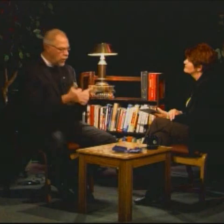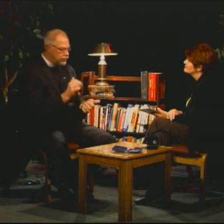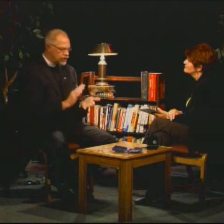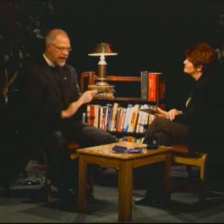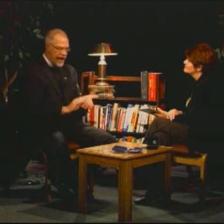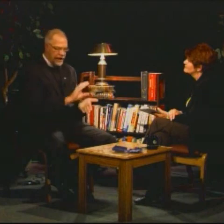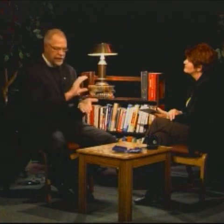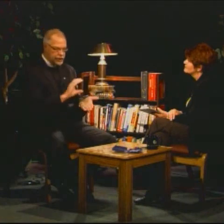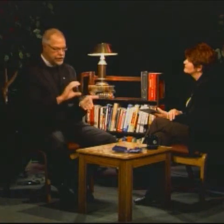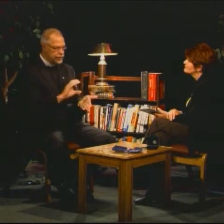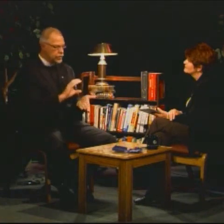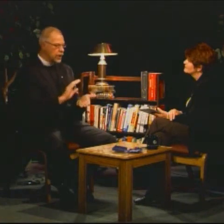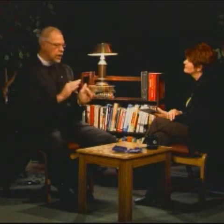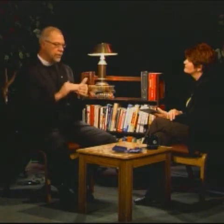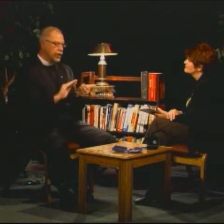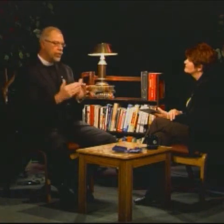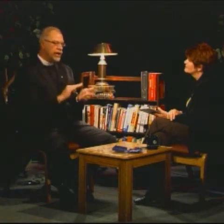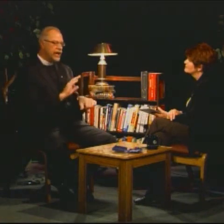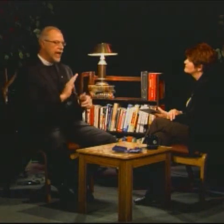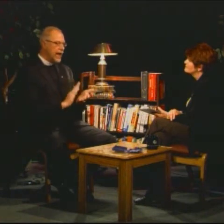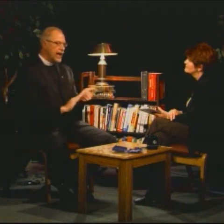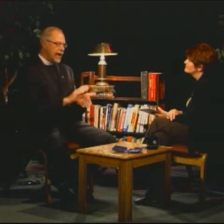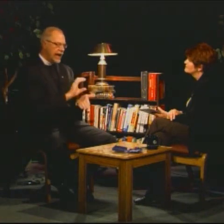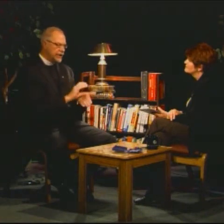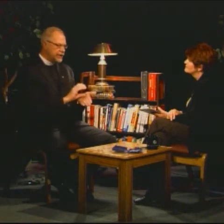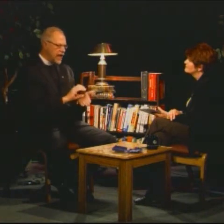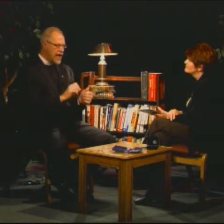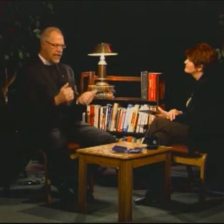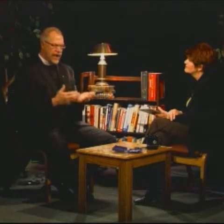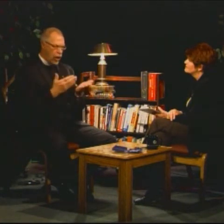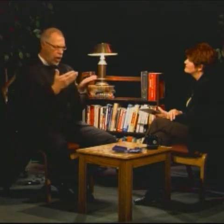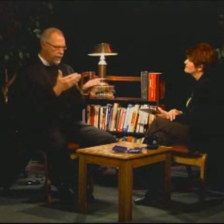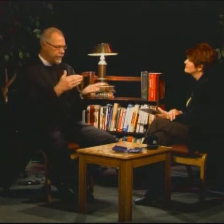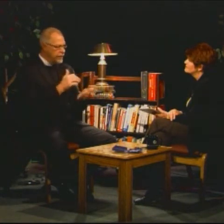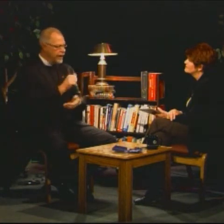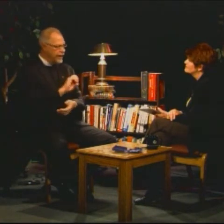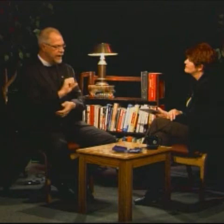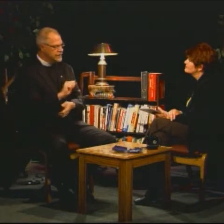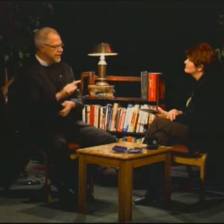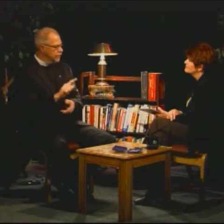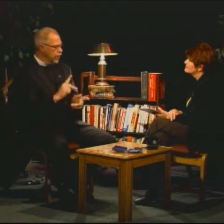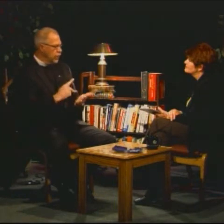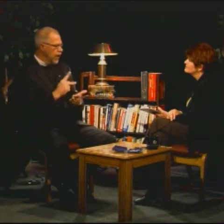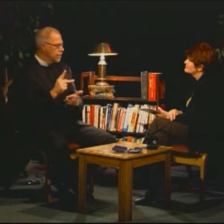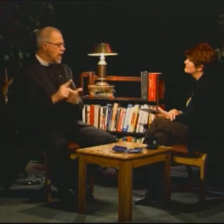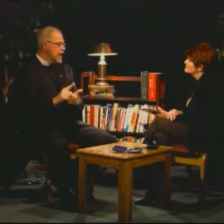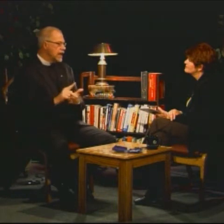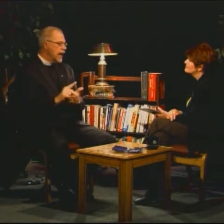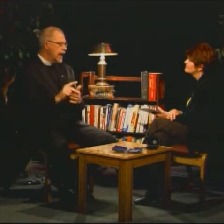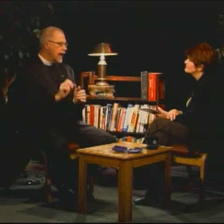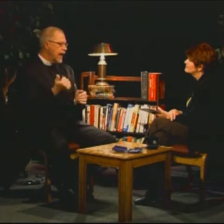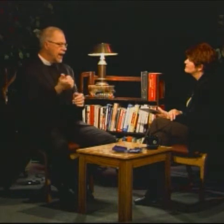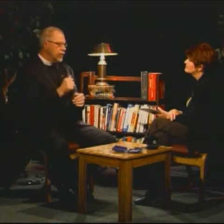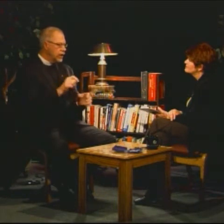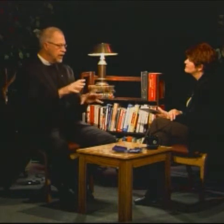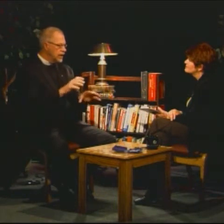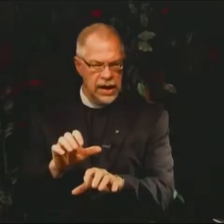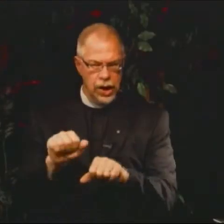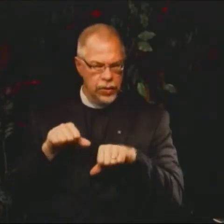most colleges or community colleges, they offer an ASL program. Anyone can, take